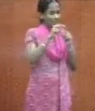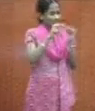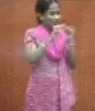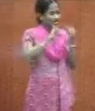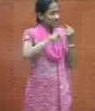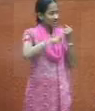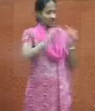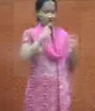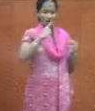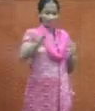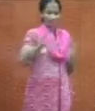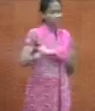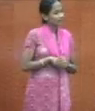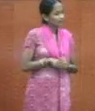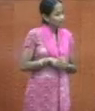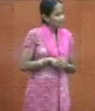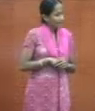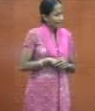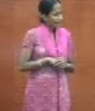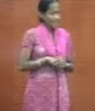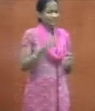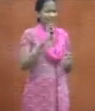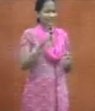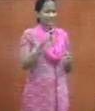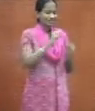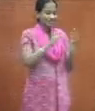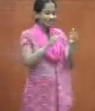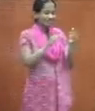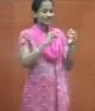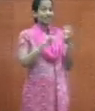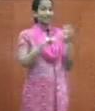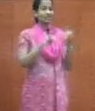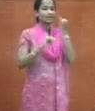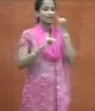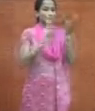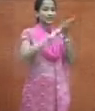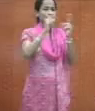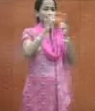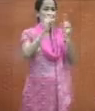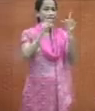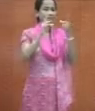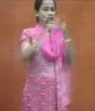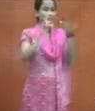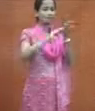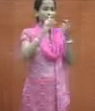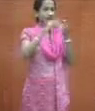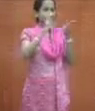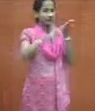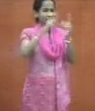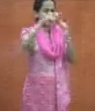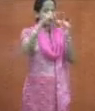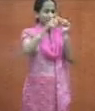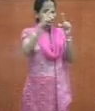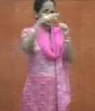that he has the right to pass an order. It doesn't talk about implementation. Therefore, that should be taken up under